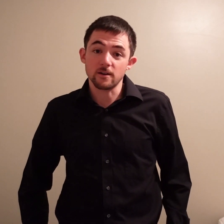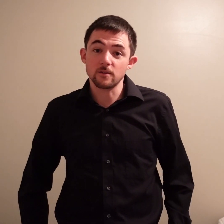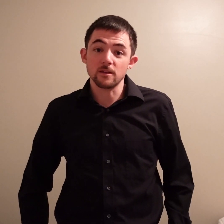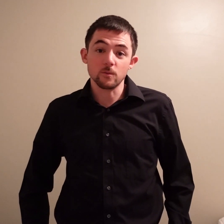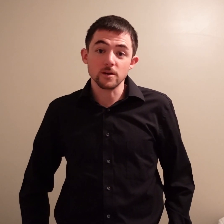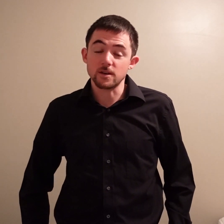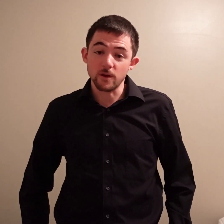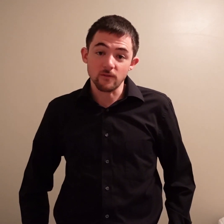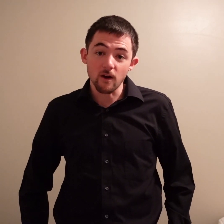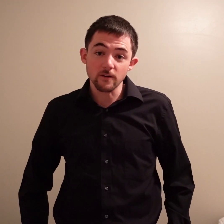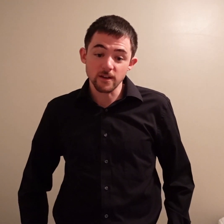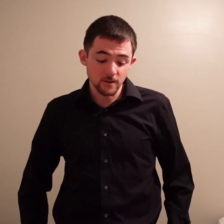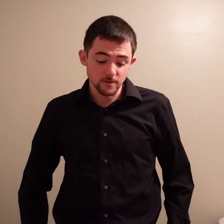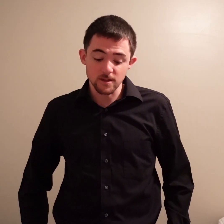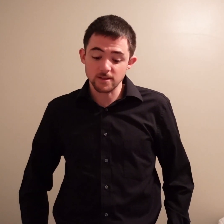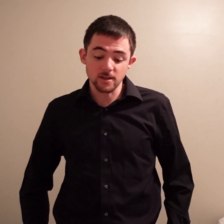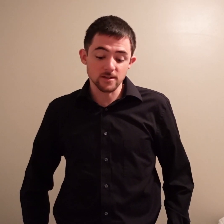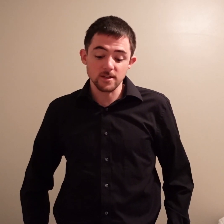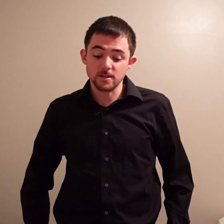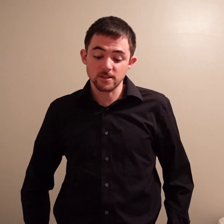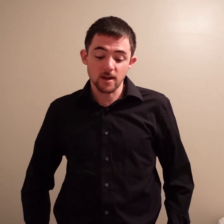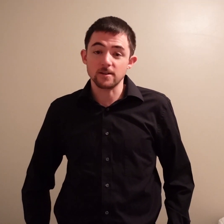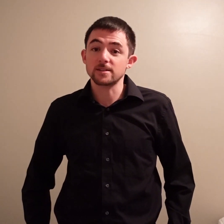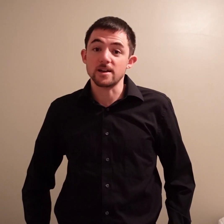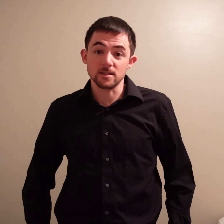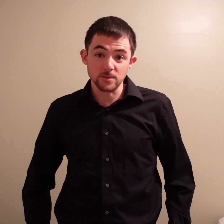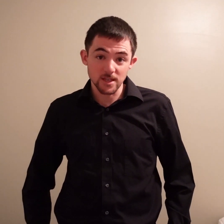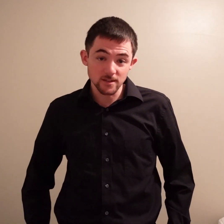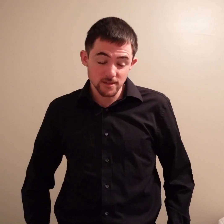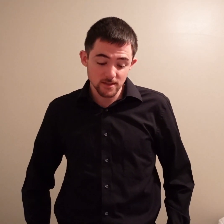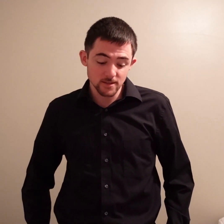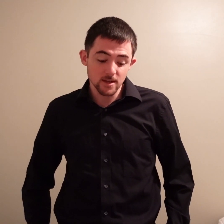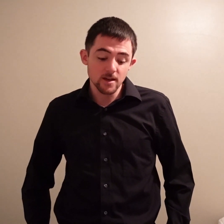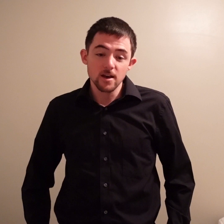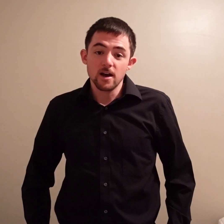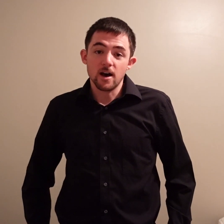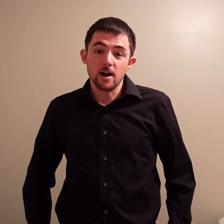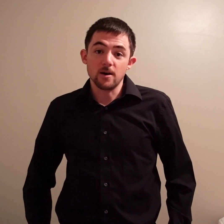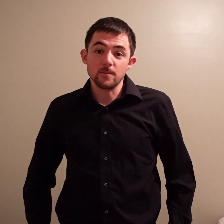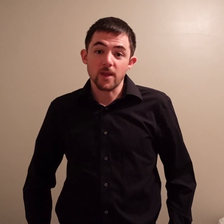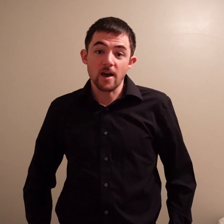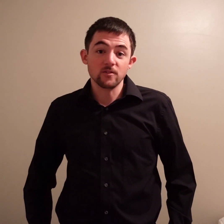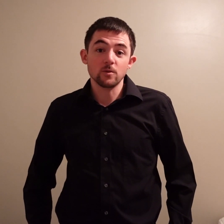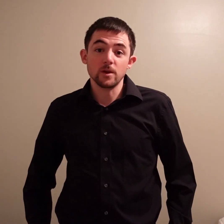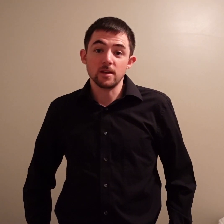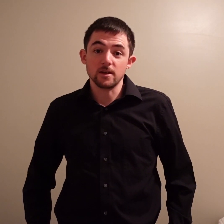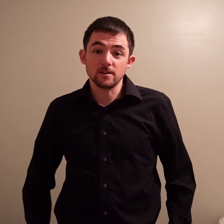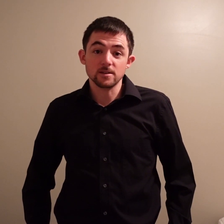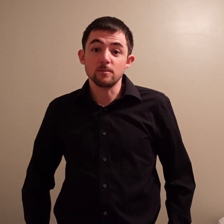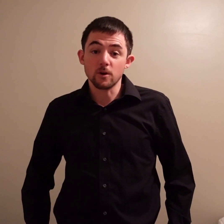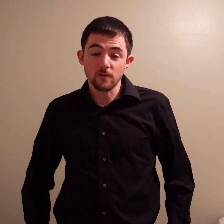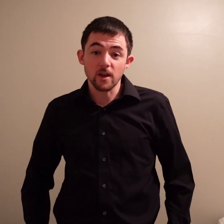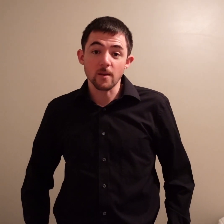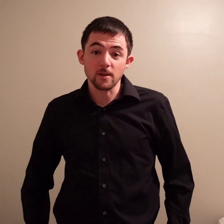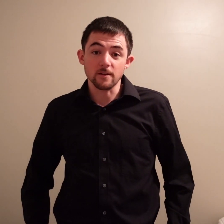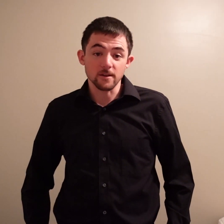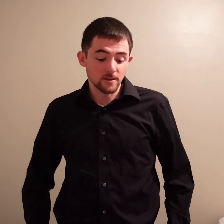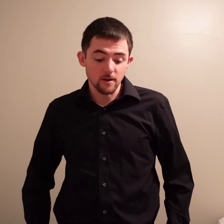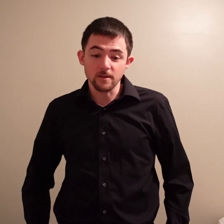the words that we have already used. It's going to teach us how to sign some sentences after we get some more vocabulary in